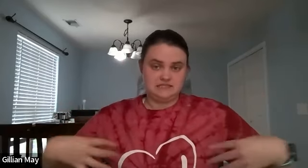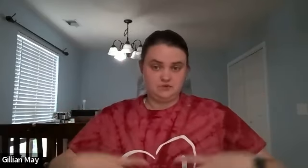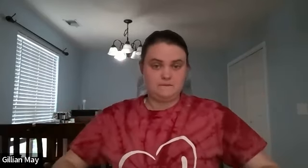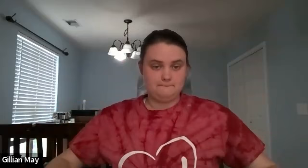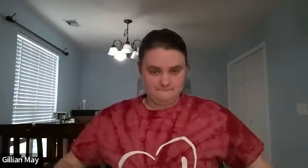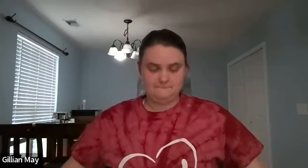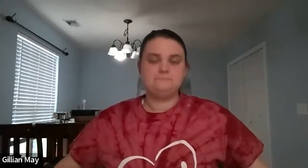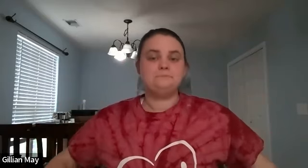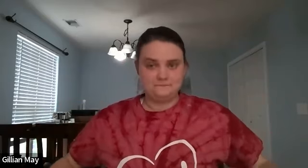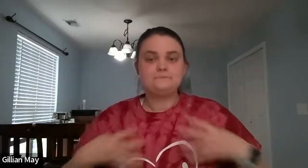Zebra.